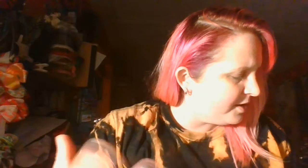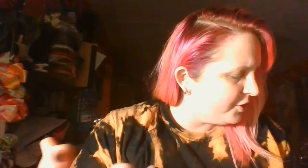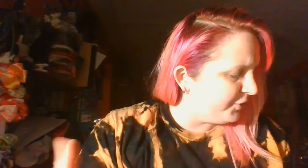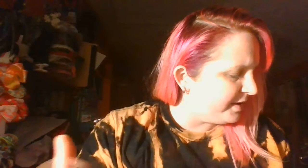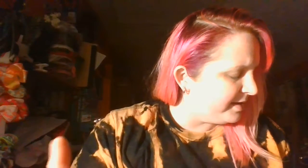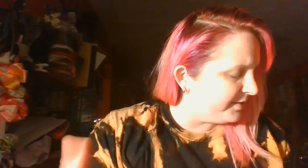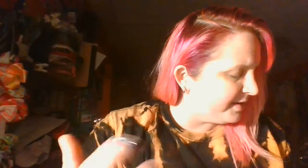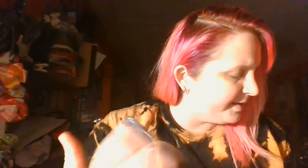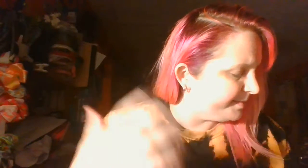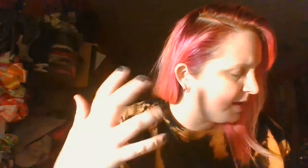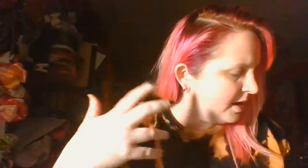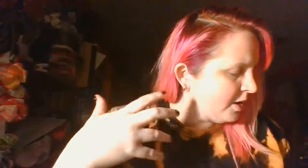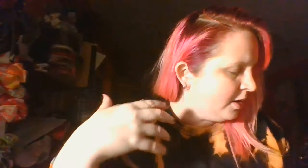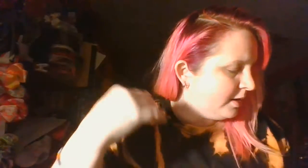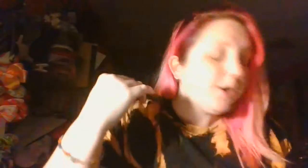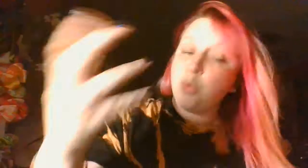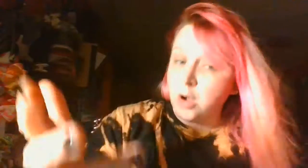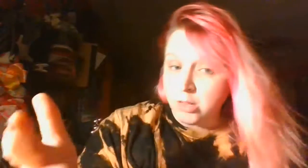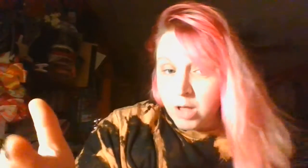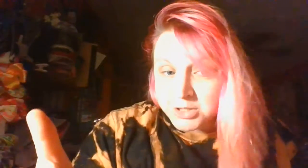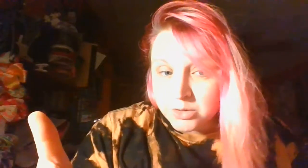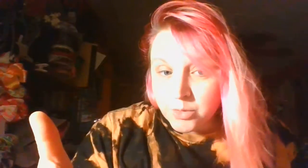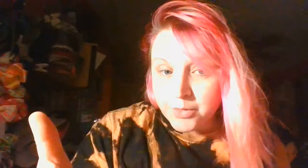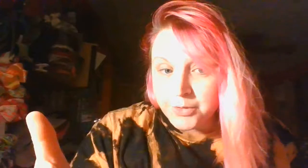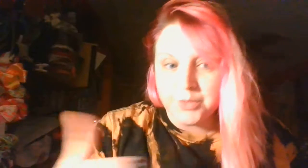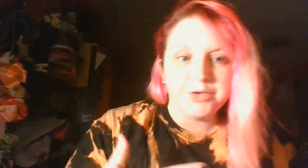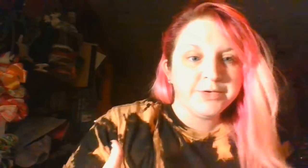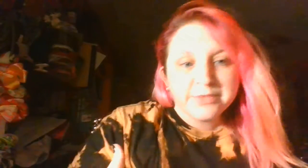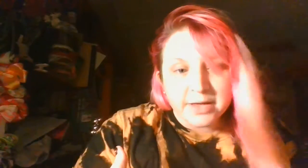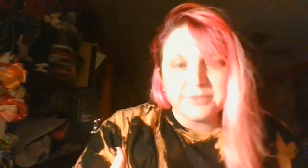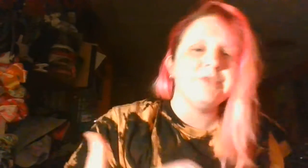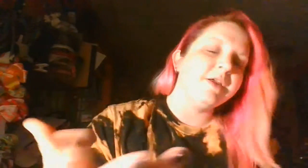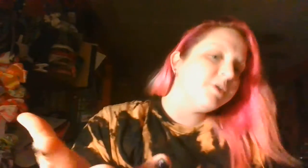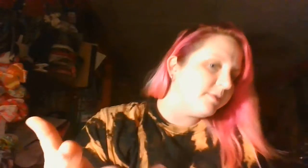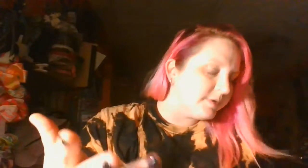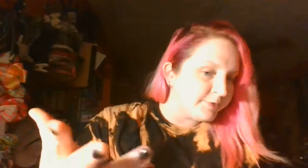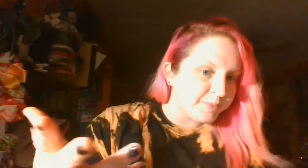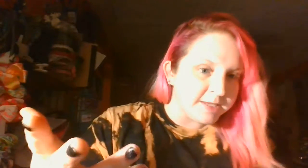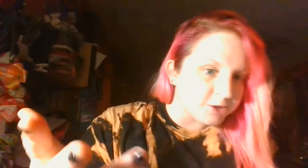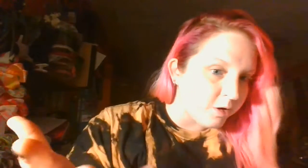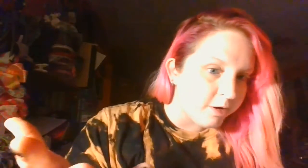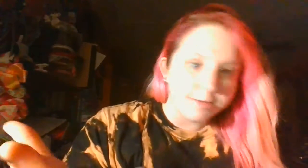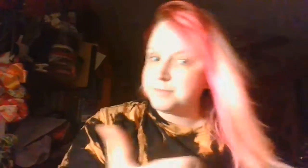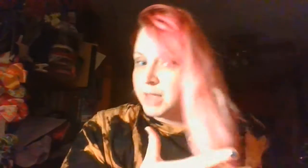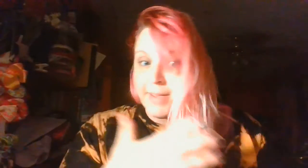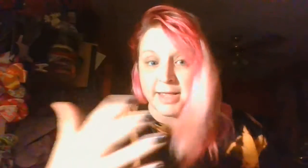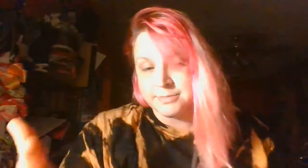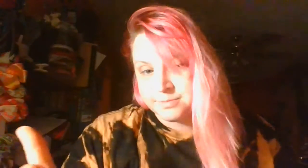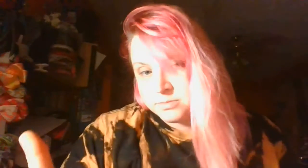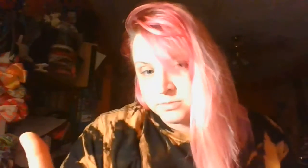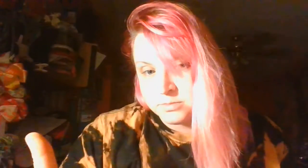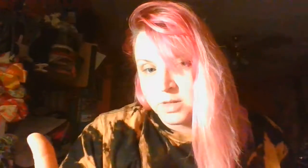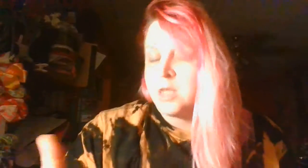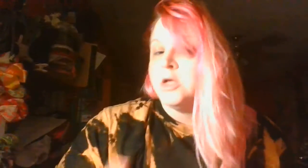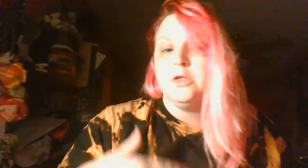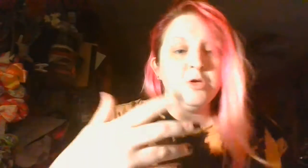you see these in like chronological order when you're discussing, say you're giving a speech on a band. You could